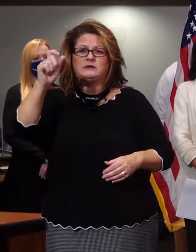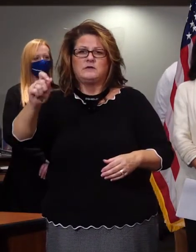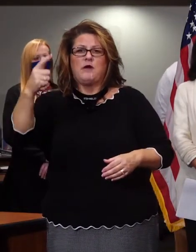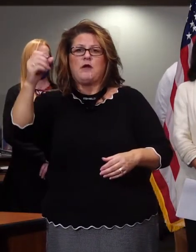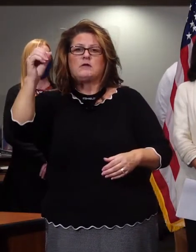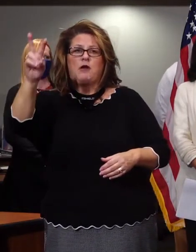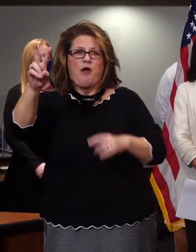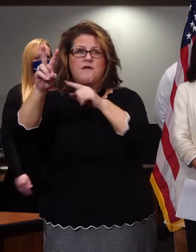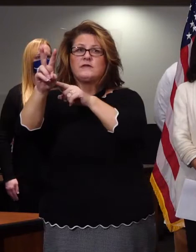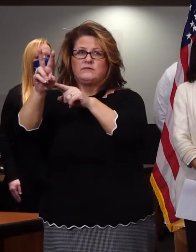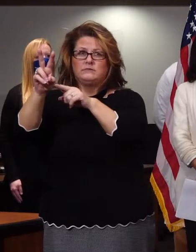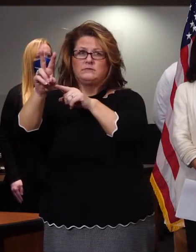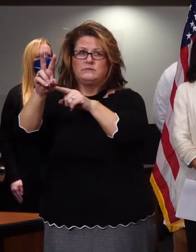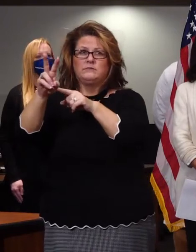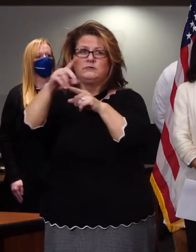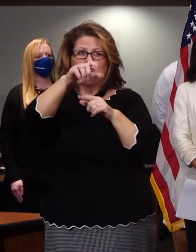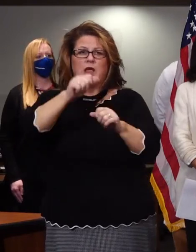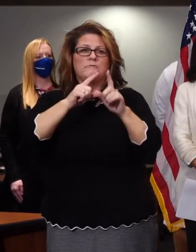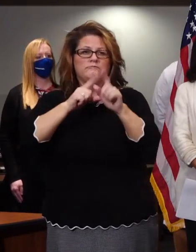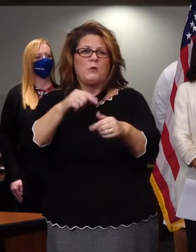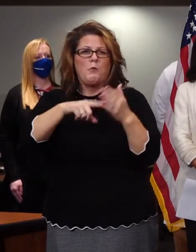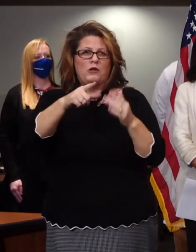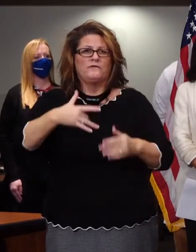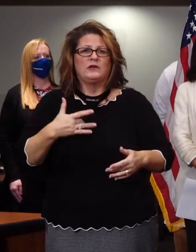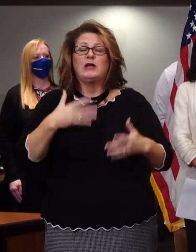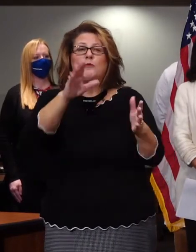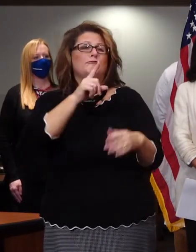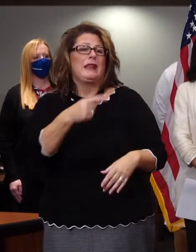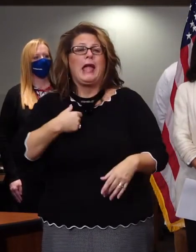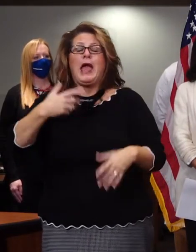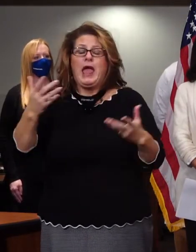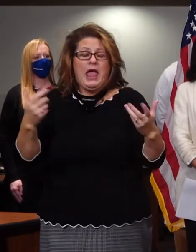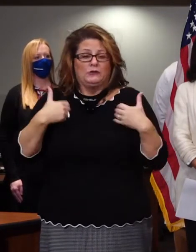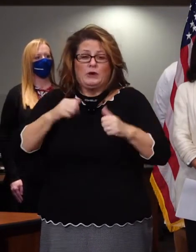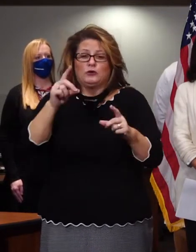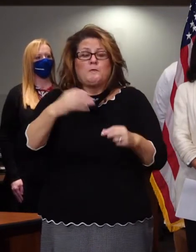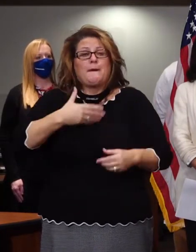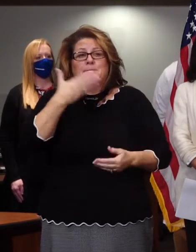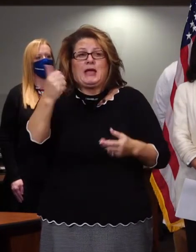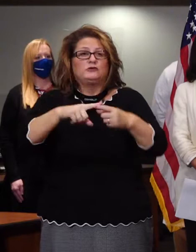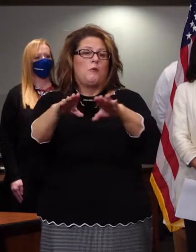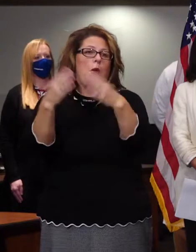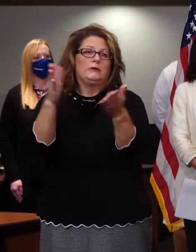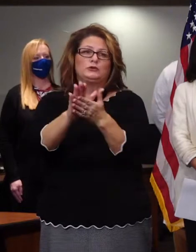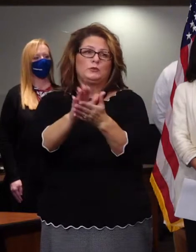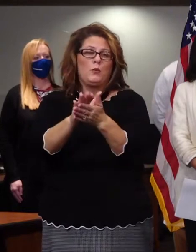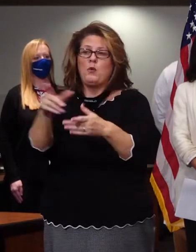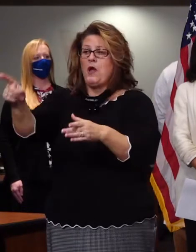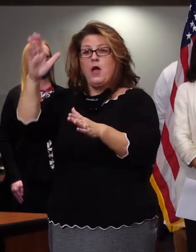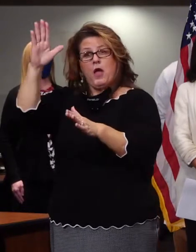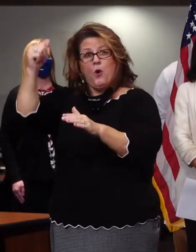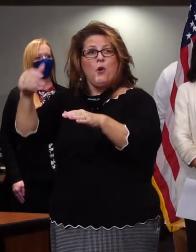Ladies and gentlemen, there's very little that I can do to open these schools that we have not done. I do not have